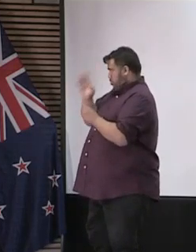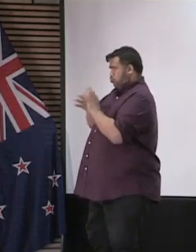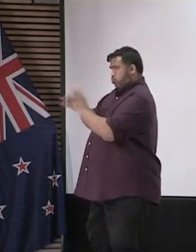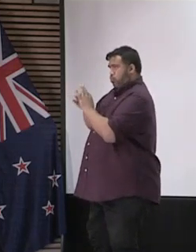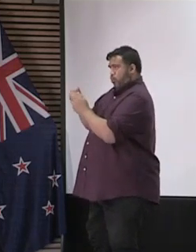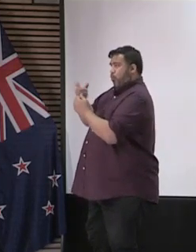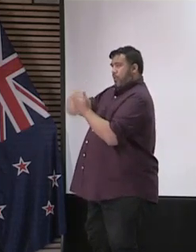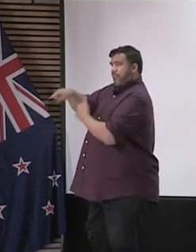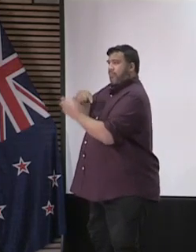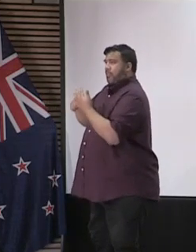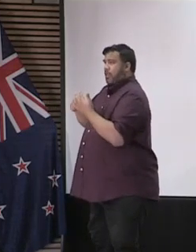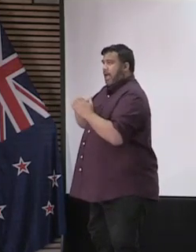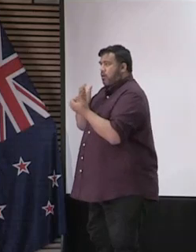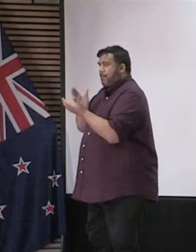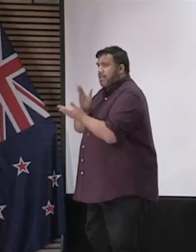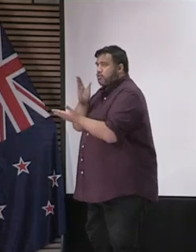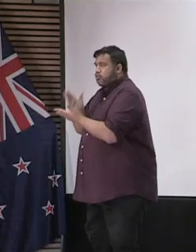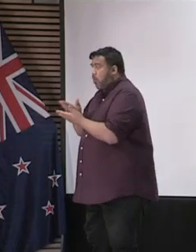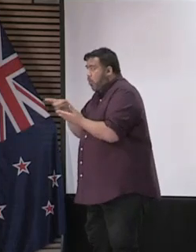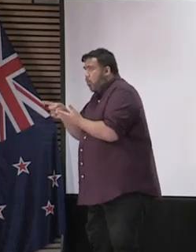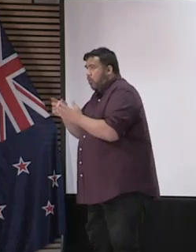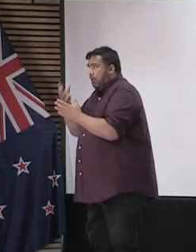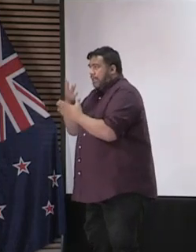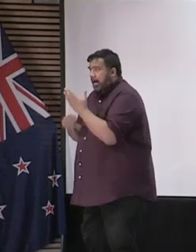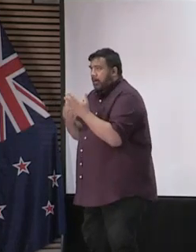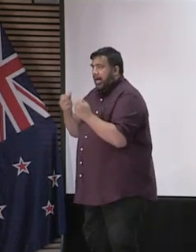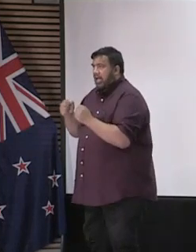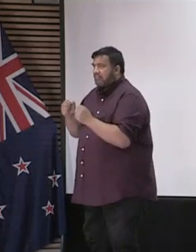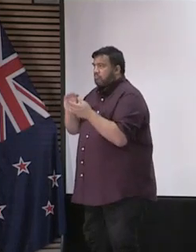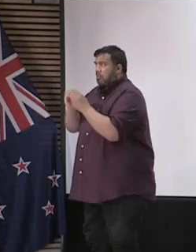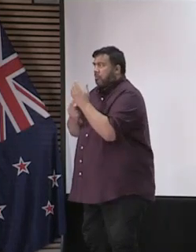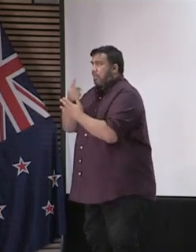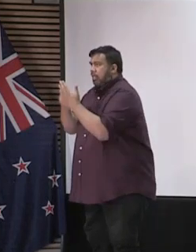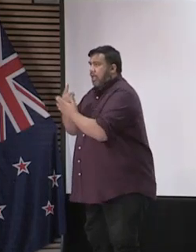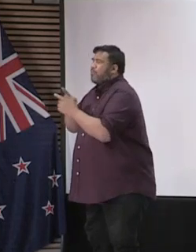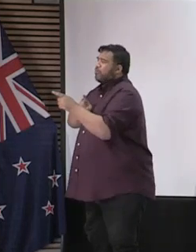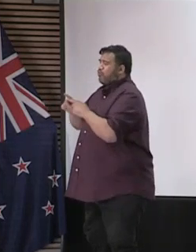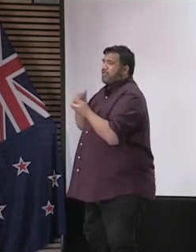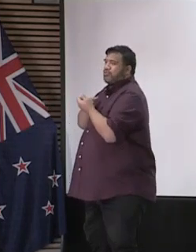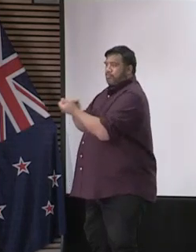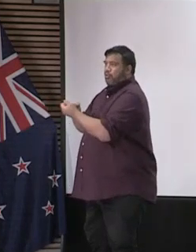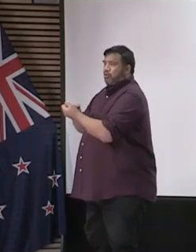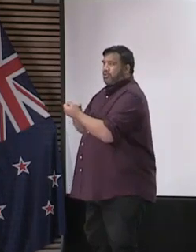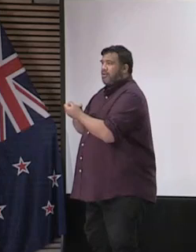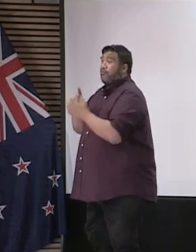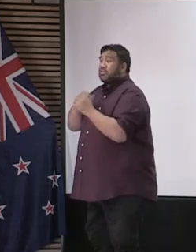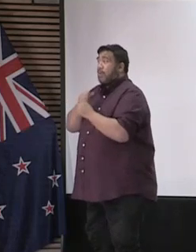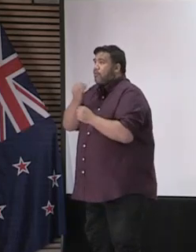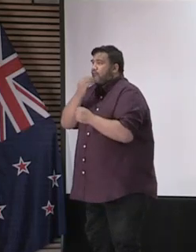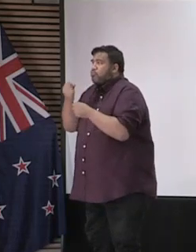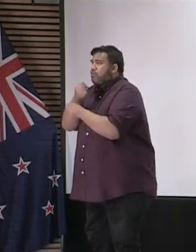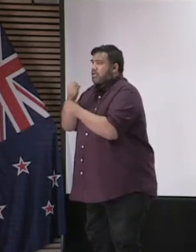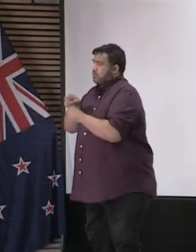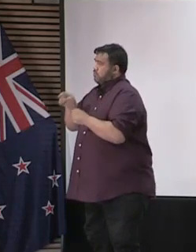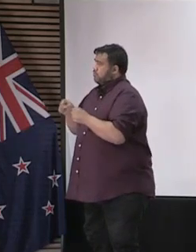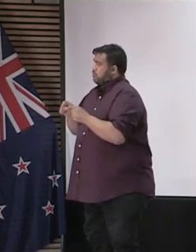we make sure that in those areas where there's been challenges, we're addressing them, but where there's opportunities, we make the most of it as well, particularly food production. And when it comes